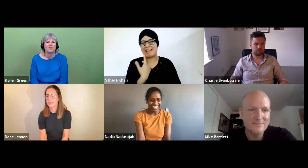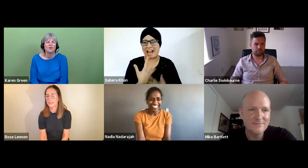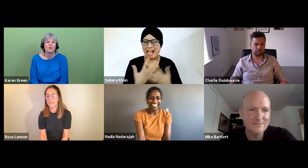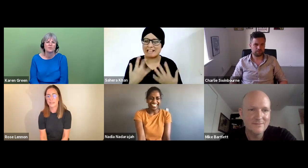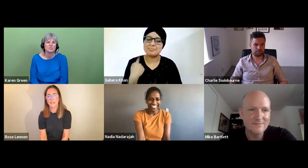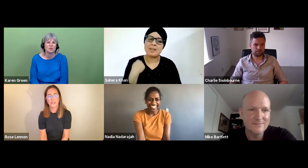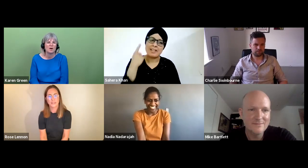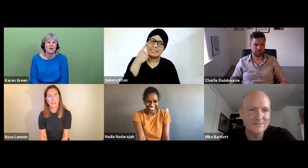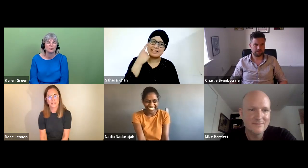I've got so much.